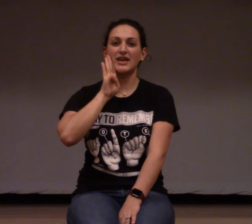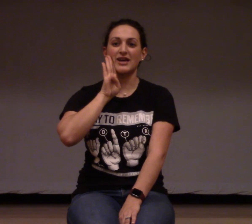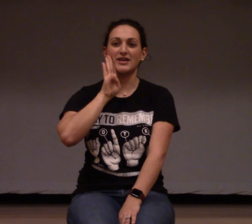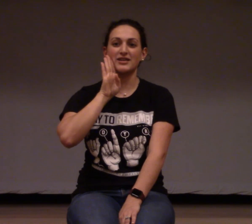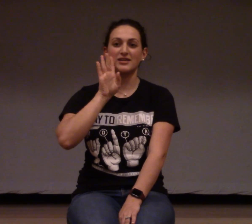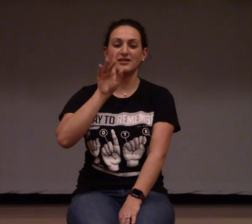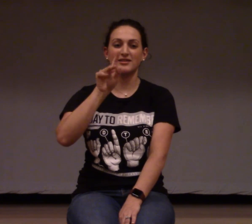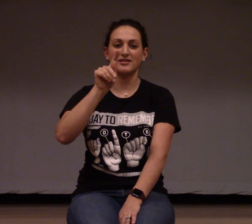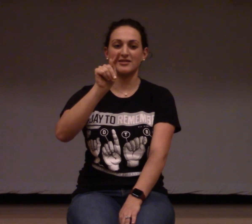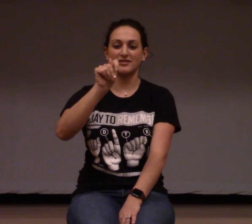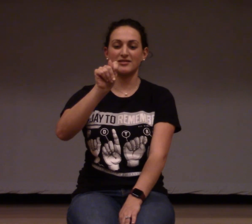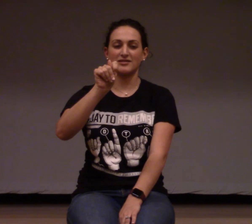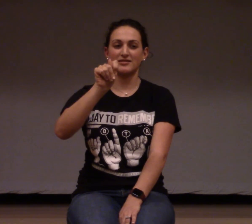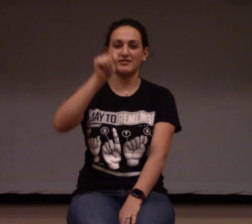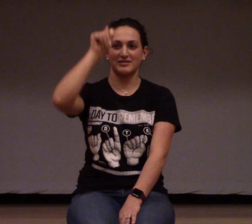Tan.